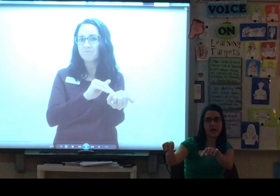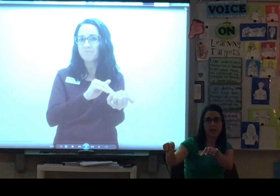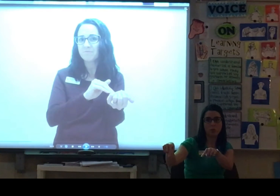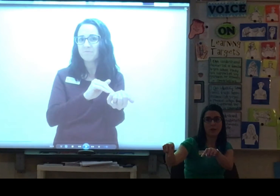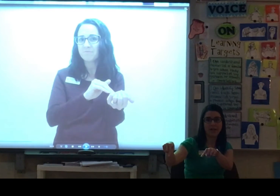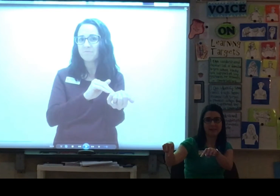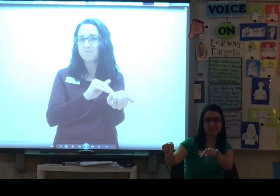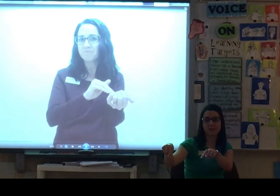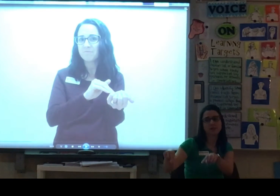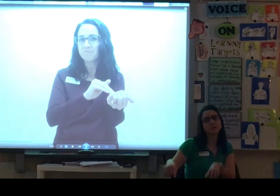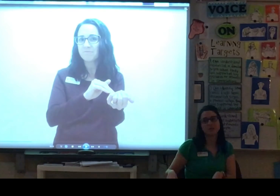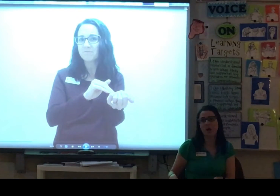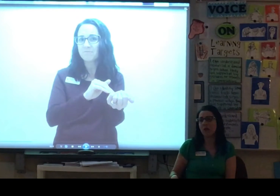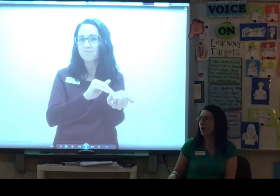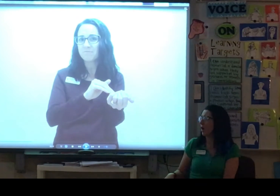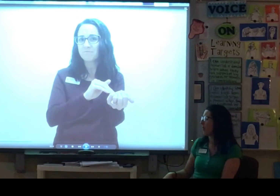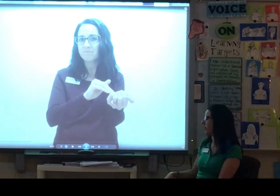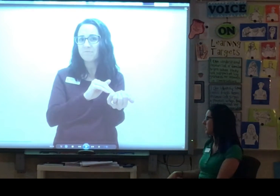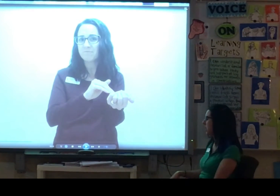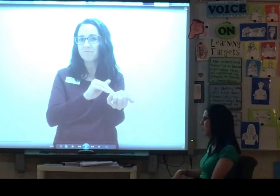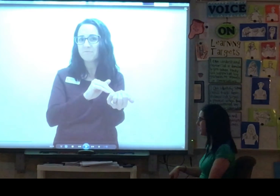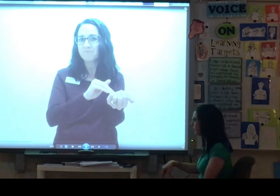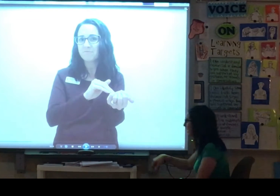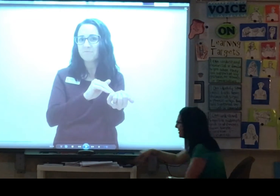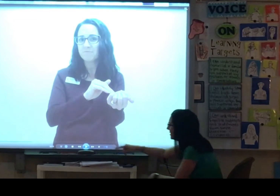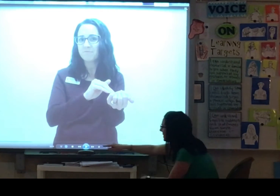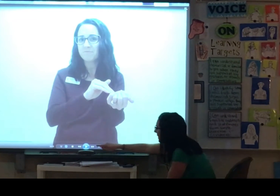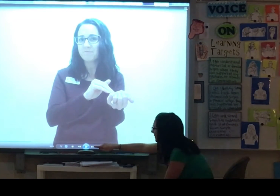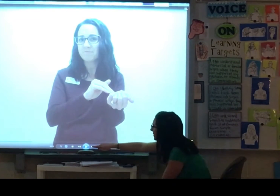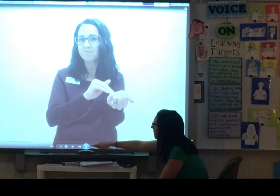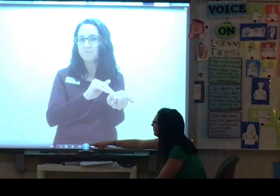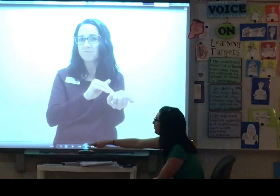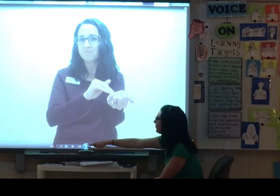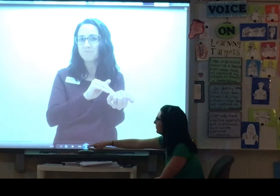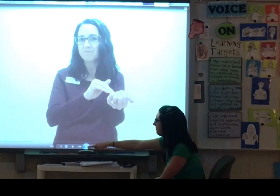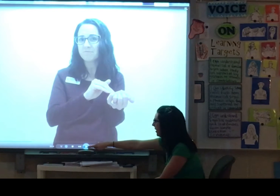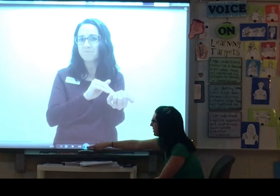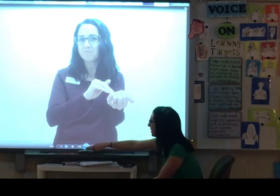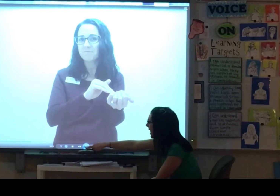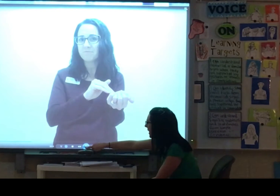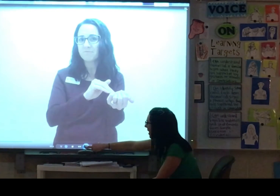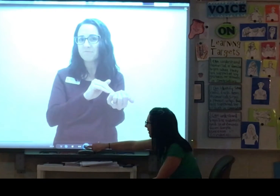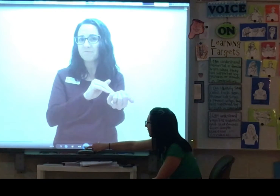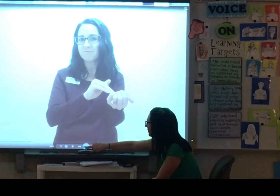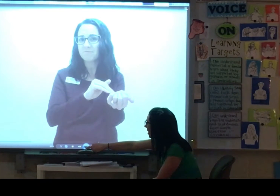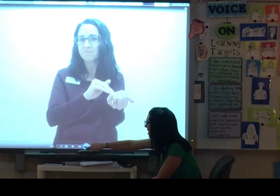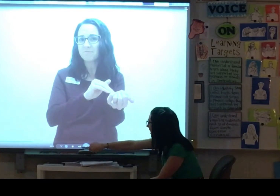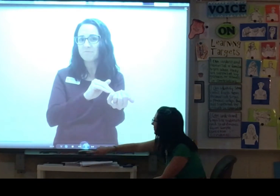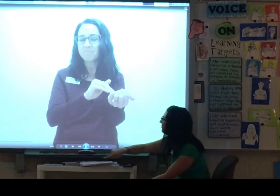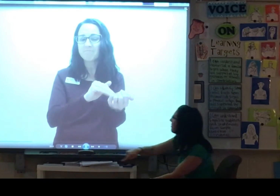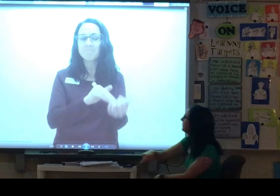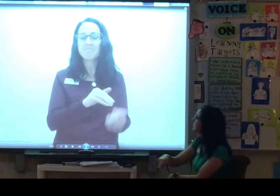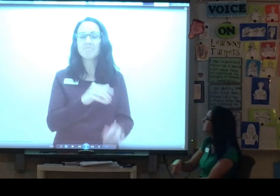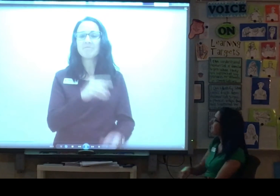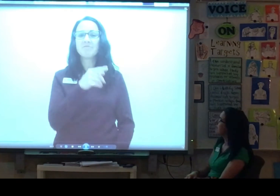I went, not go, because go is present tense. To the eye doctor. All right.